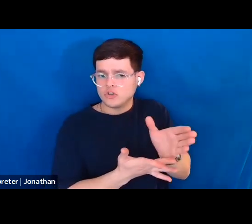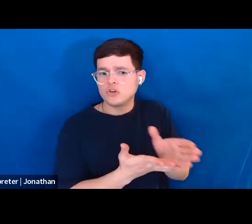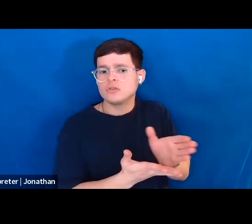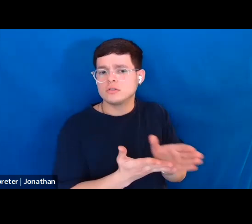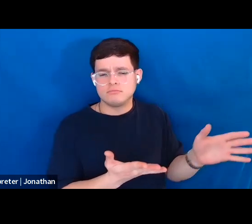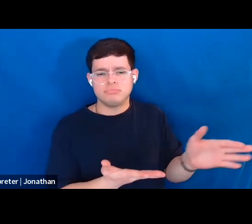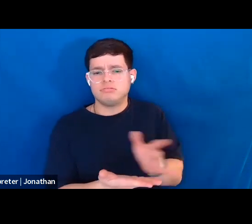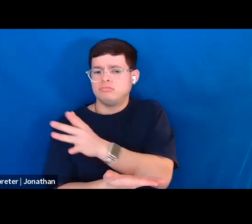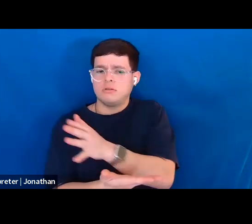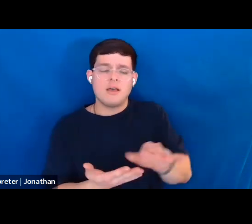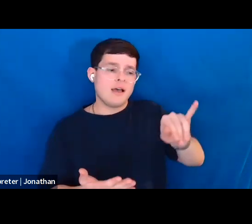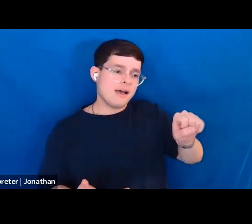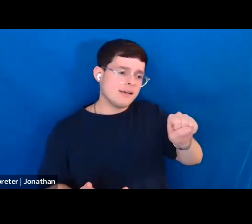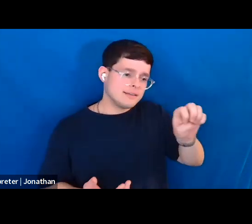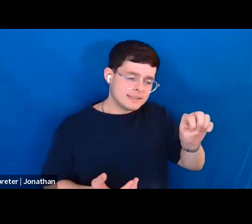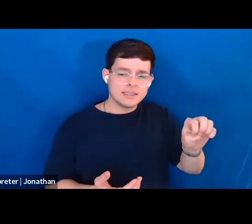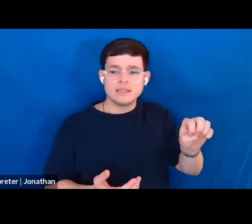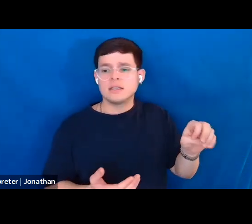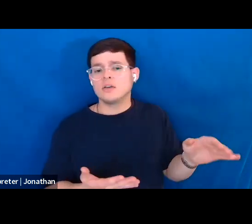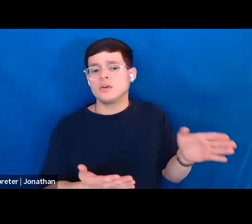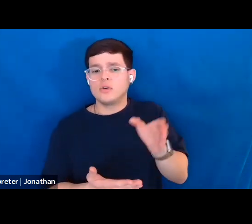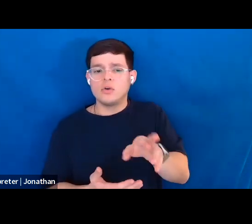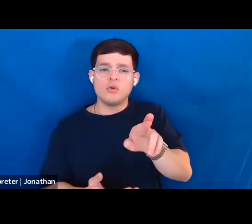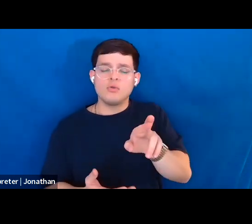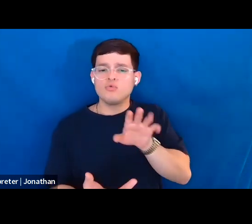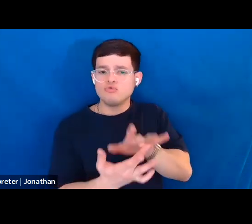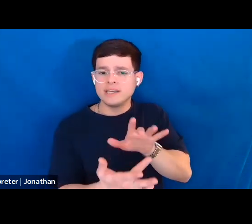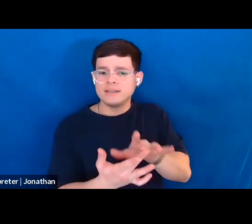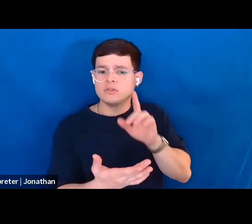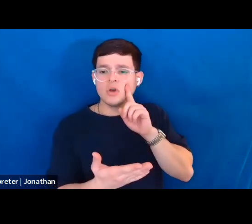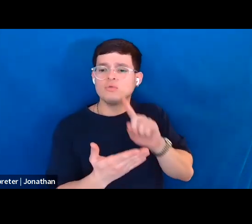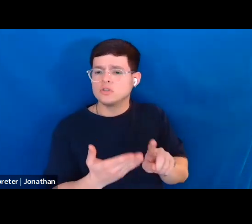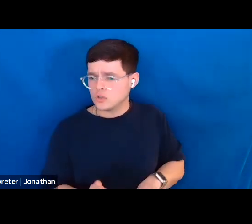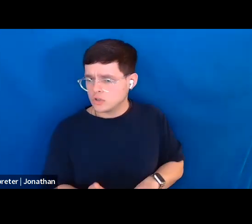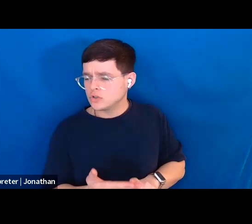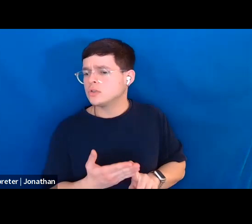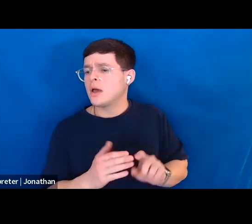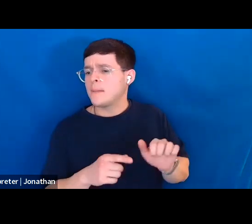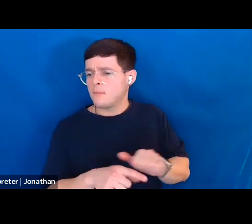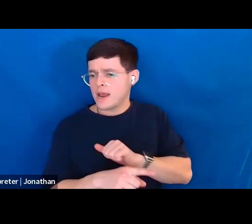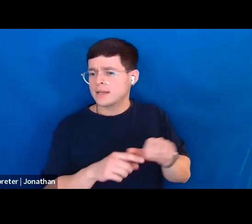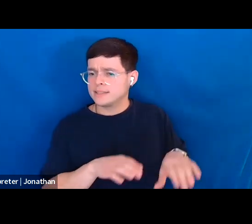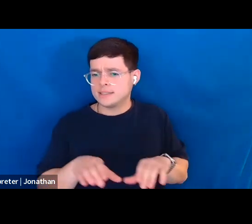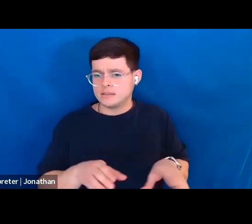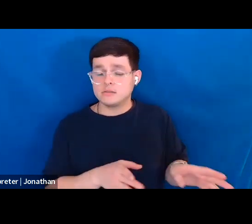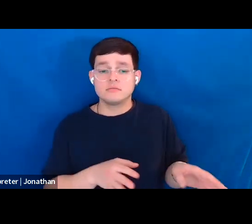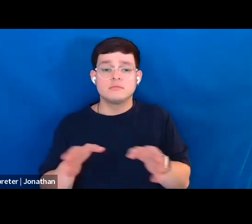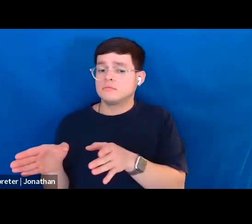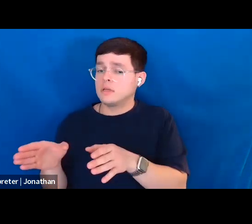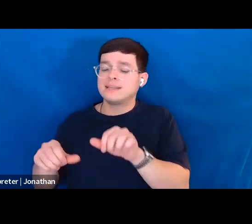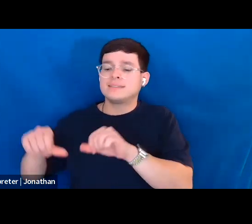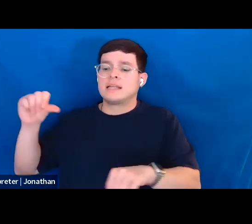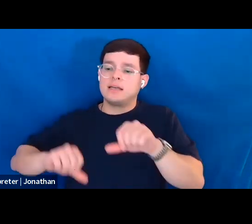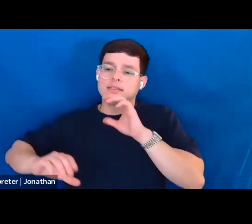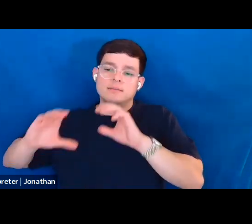from ISE research and practice to science communication,